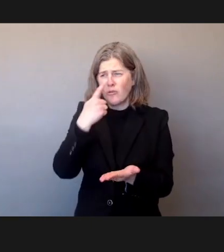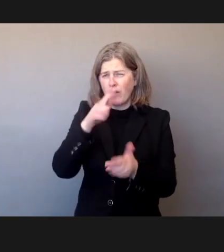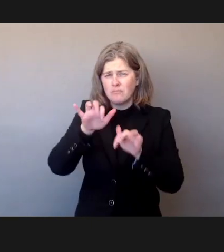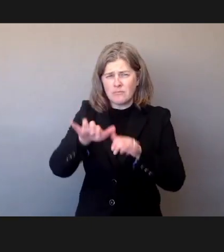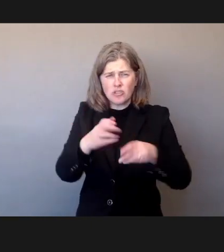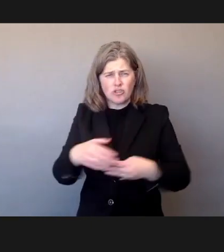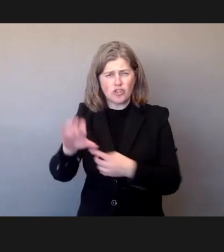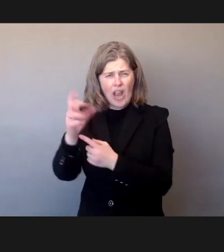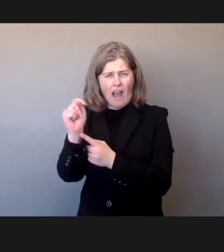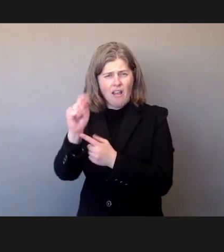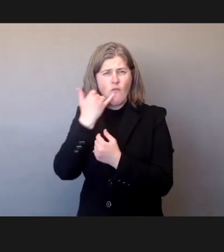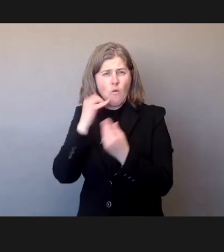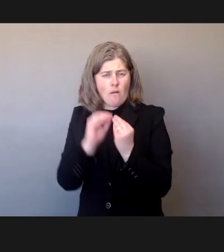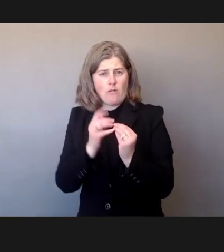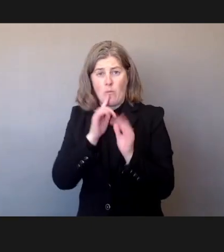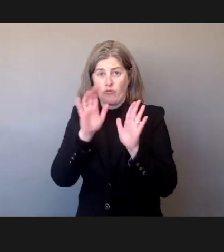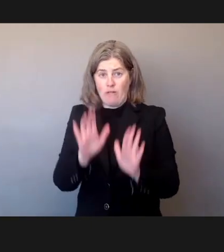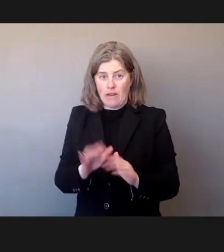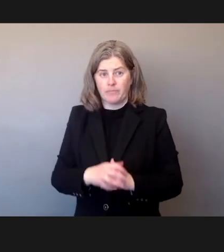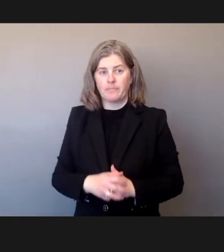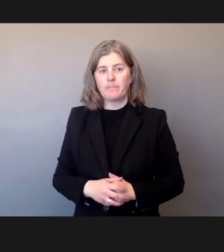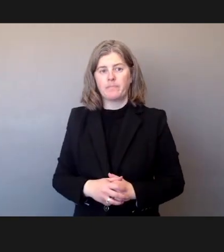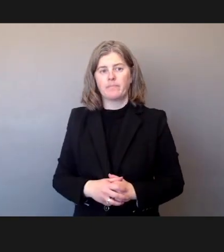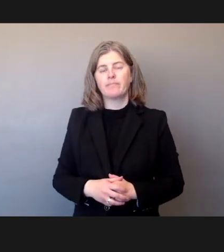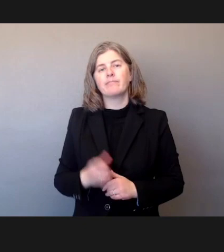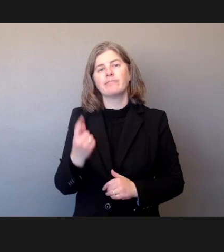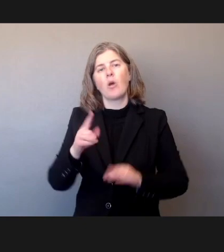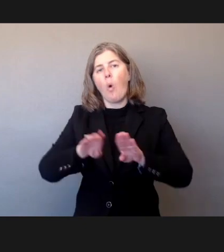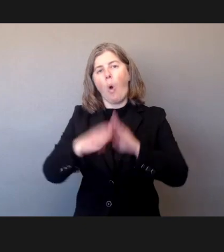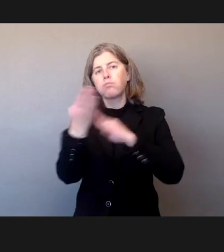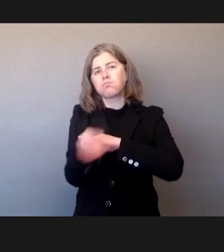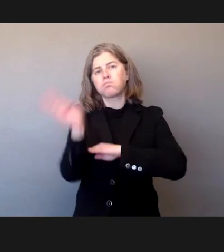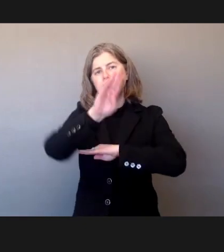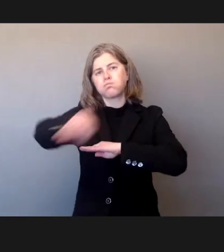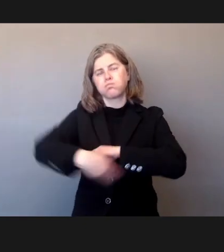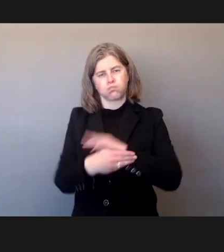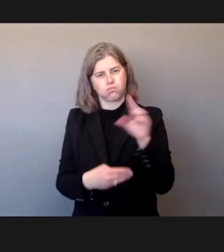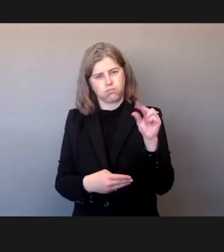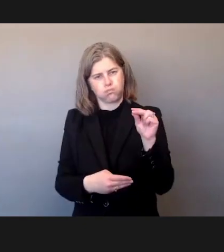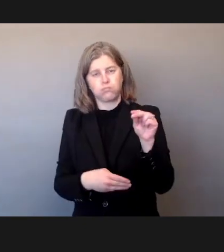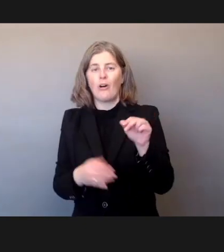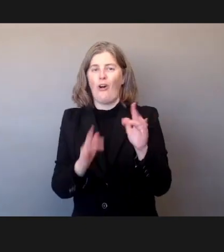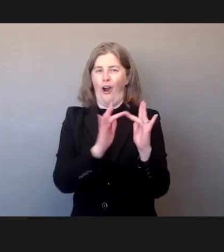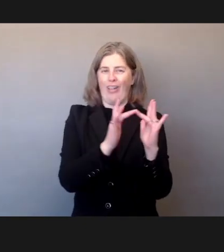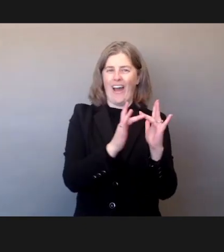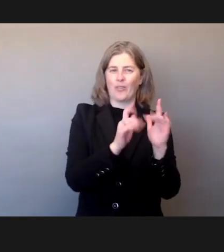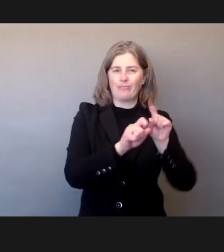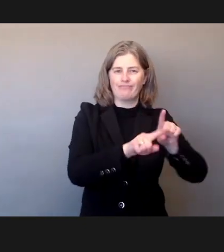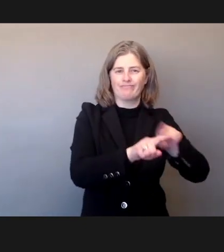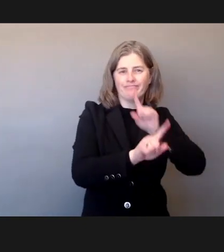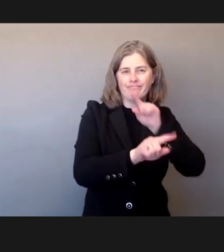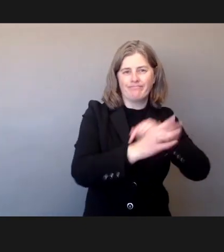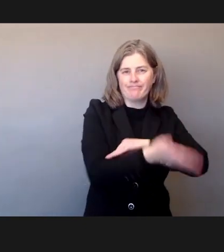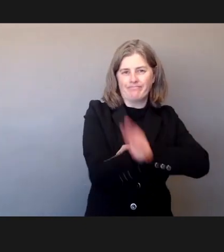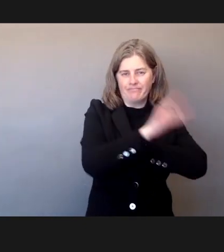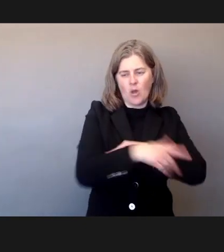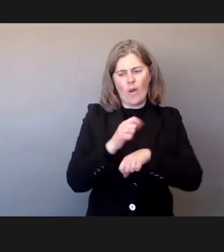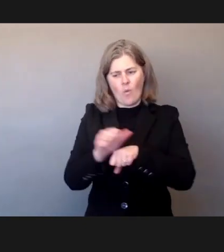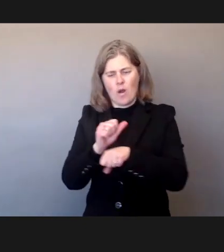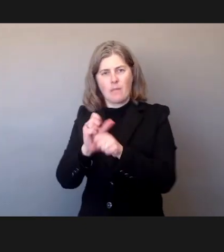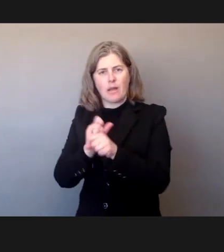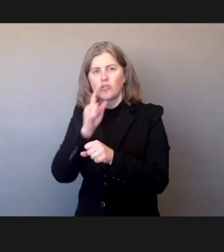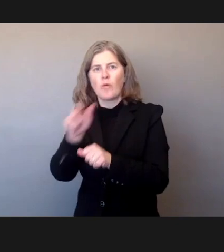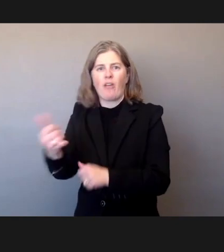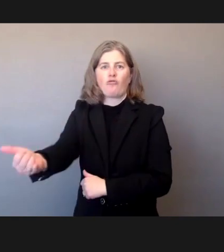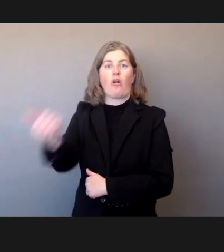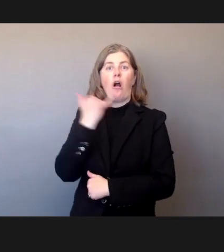chat, that would be great. It's not open 24/7, but we are working to make sure people have a way to